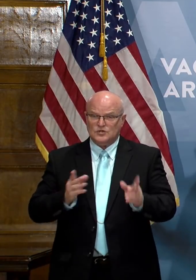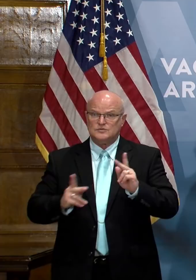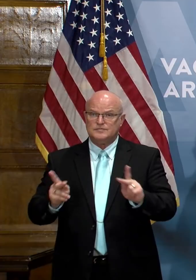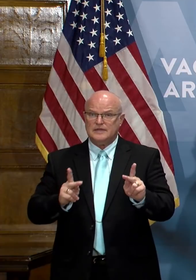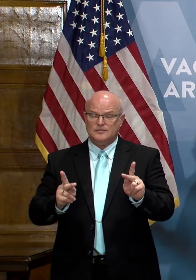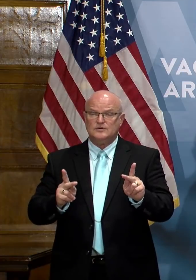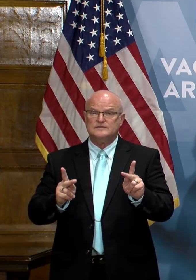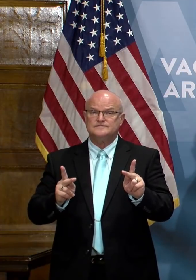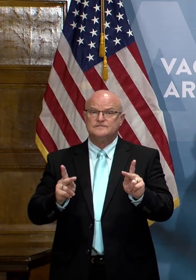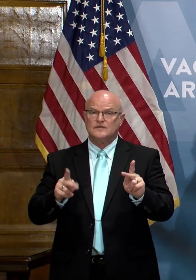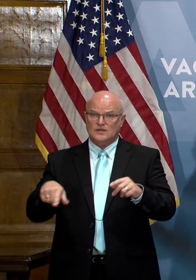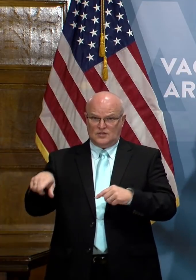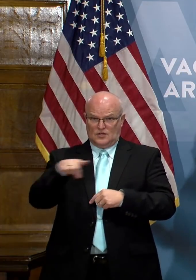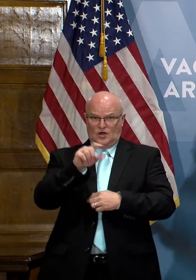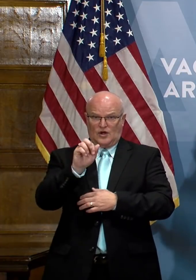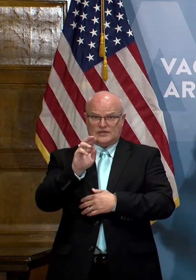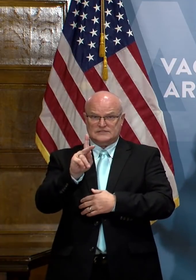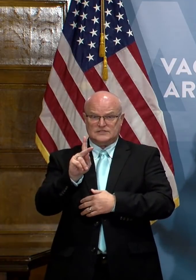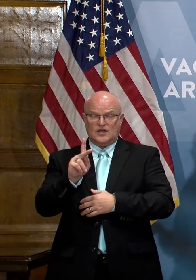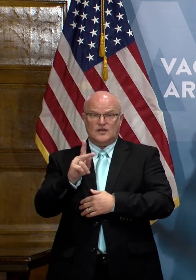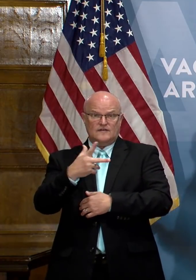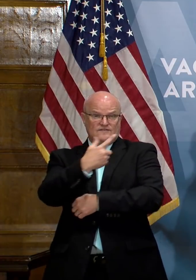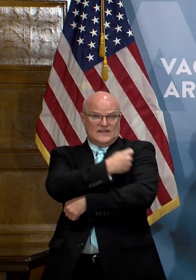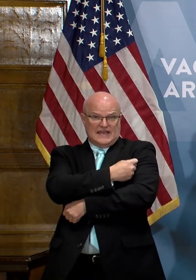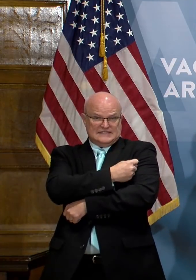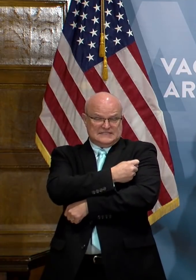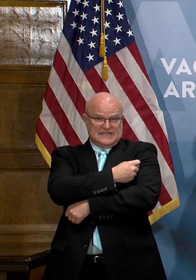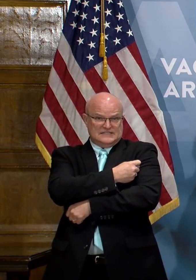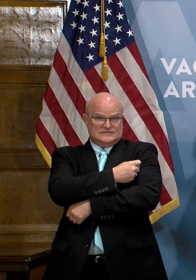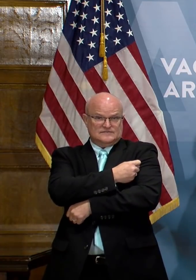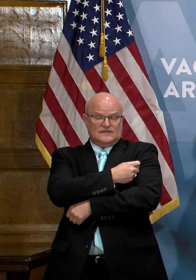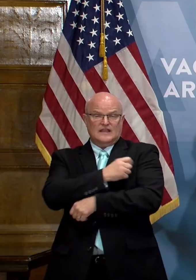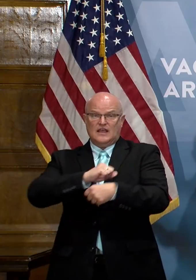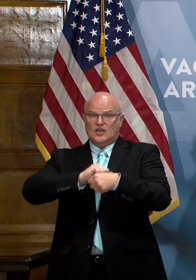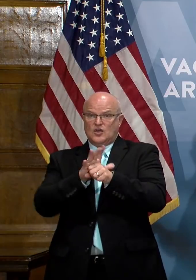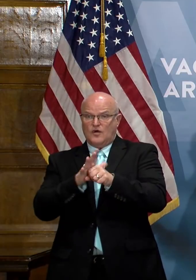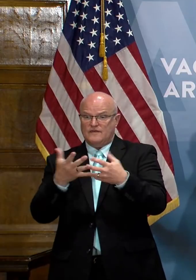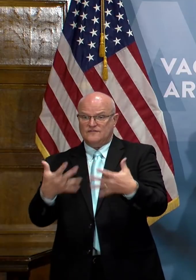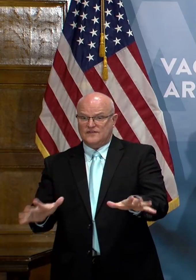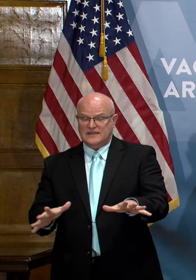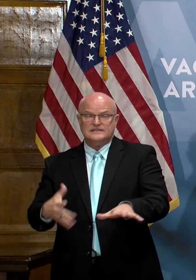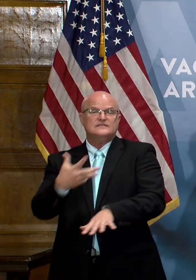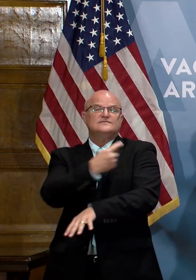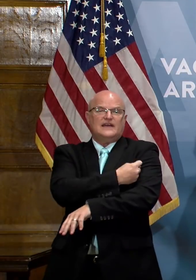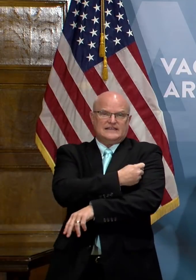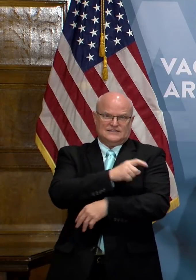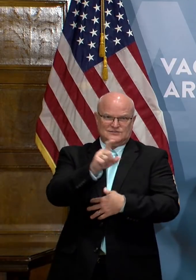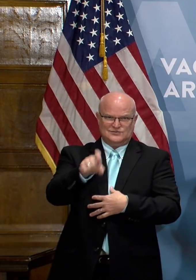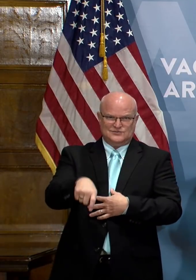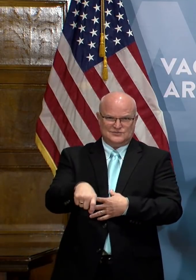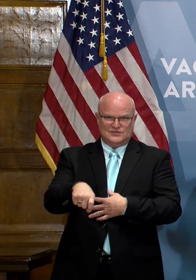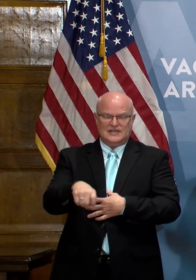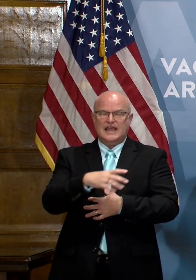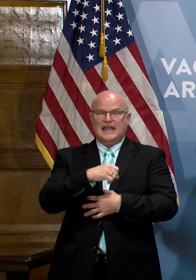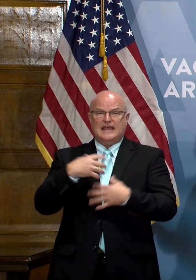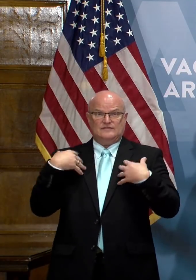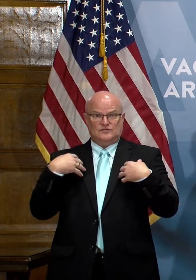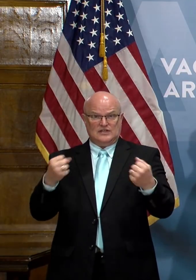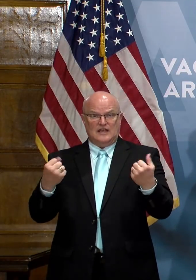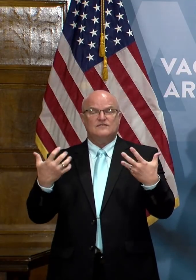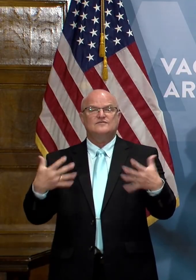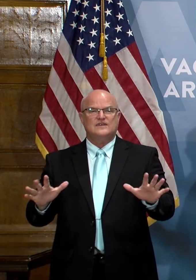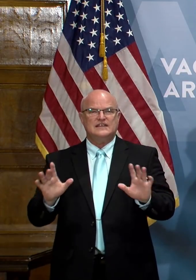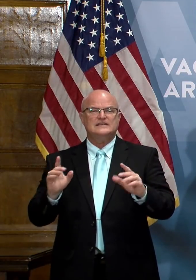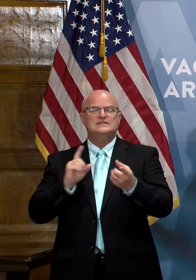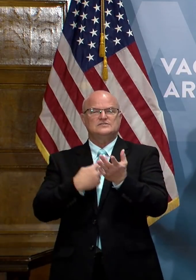get your vaccination, even if you've had COVID, and as soon as you recover, you should consider to do that